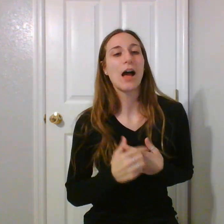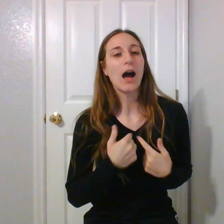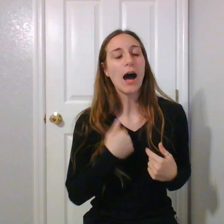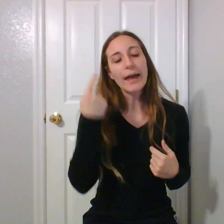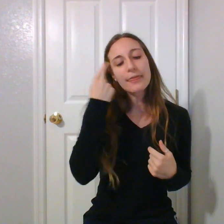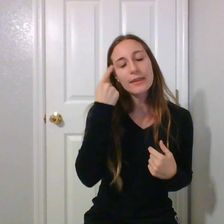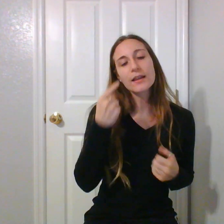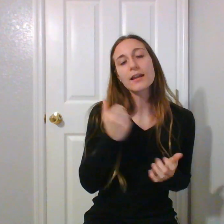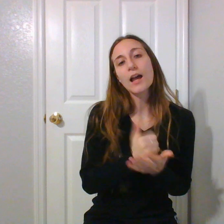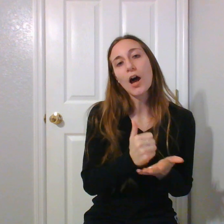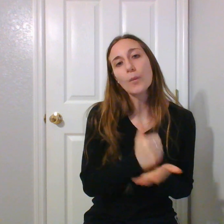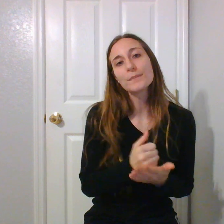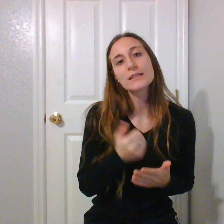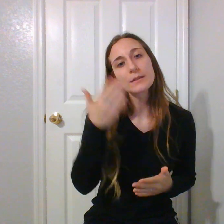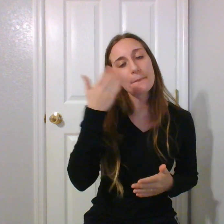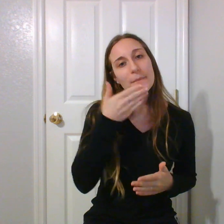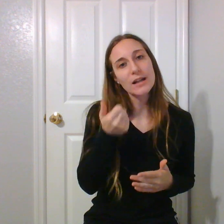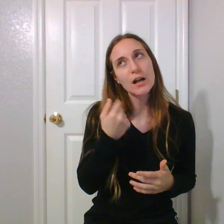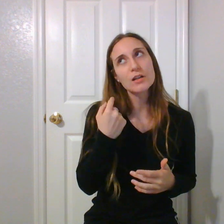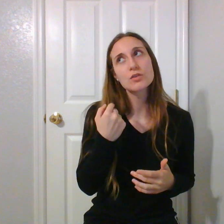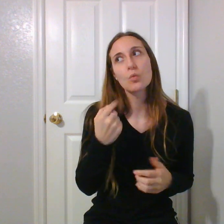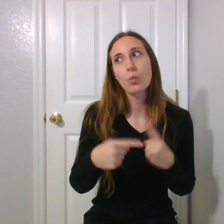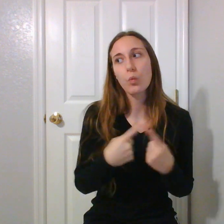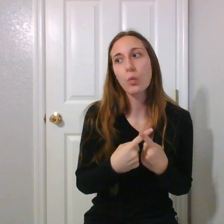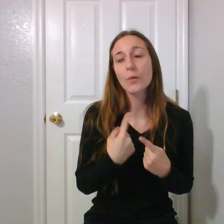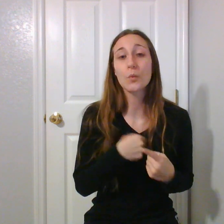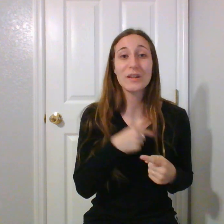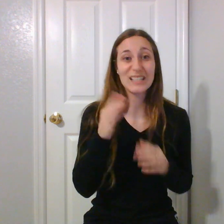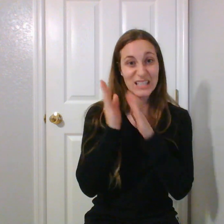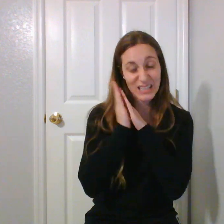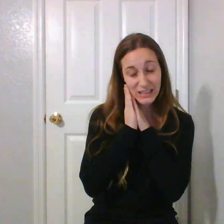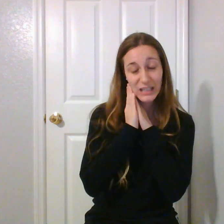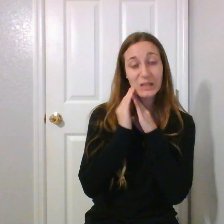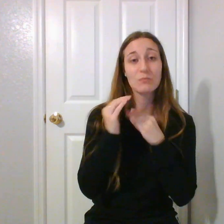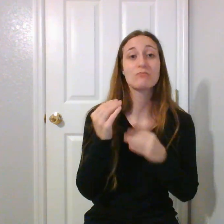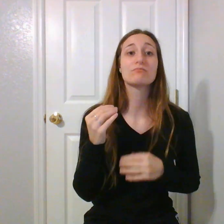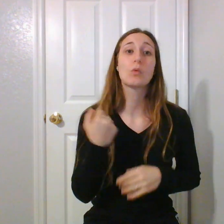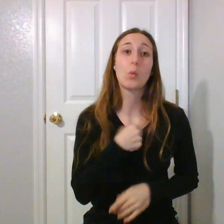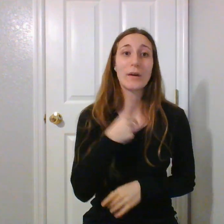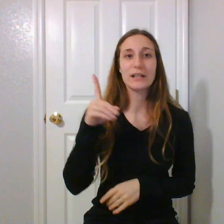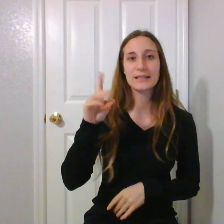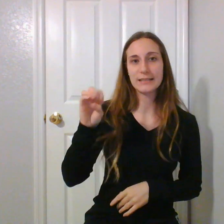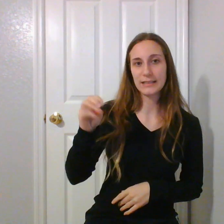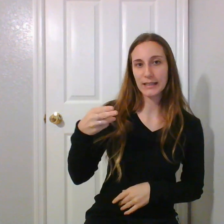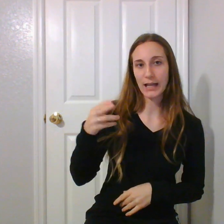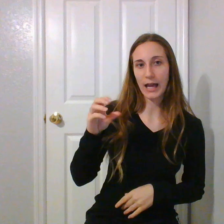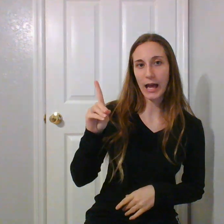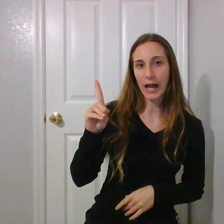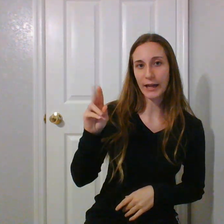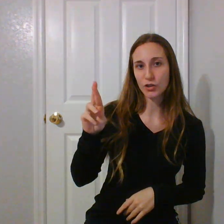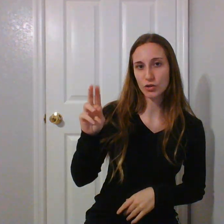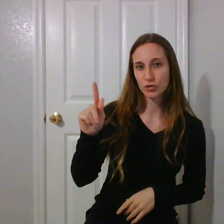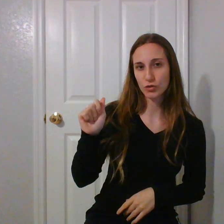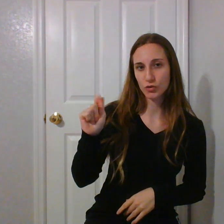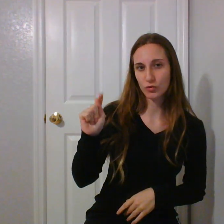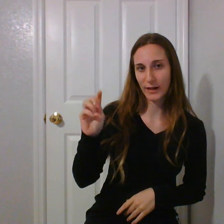when we're sleeping we get a little bit dehydrated and when you're dehydrated your mind can get a little bit foggy and tired so when i drink water